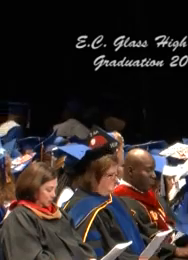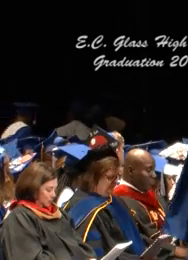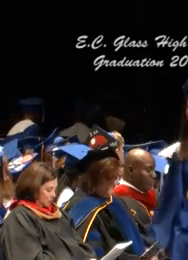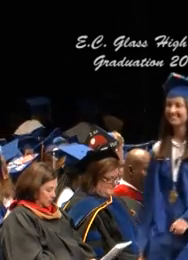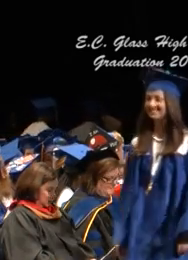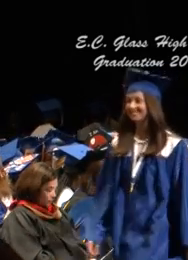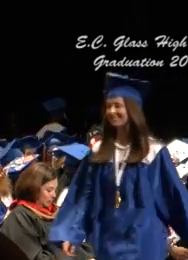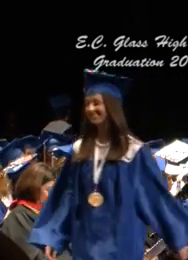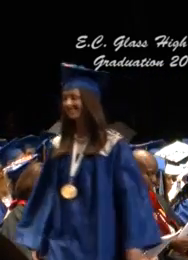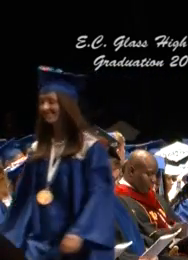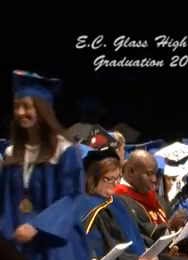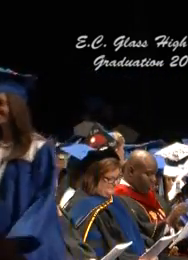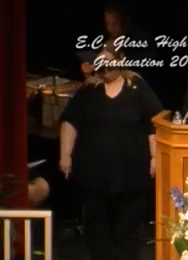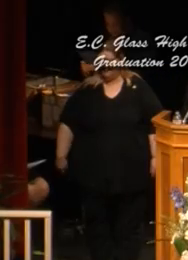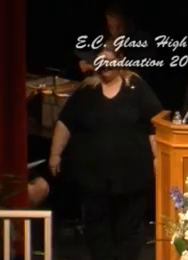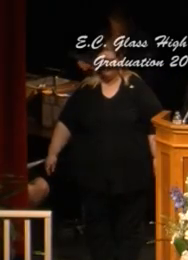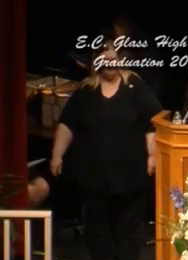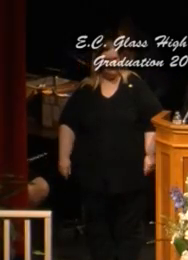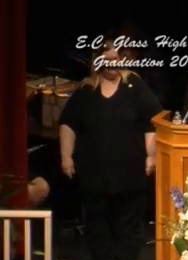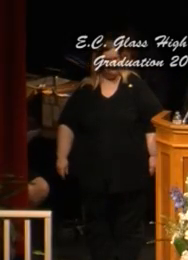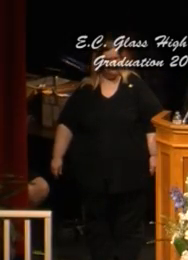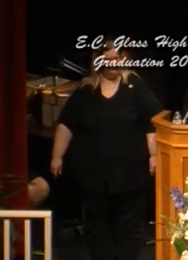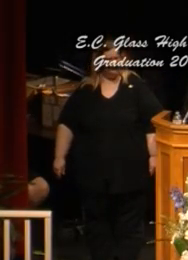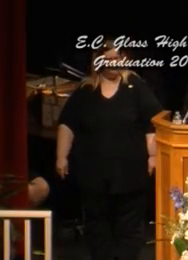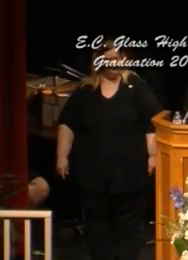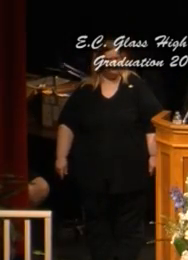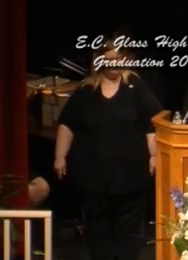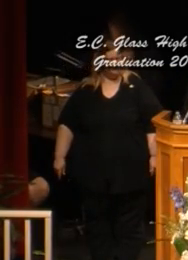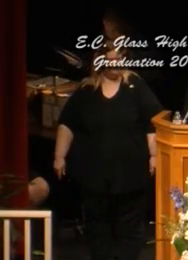Elizabeth Marie Kidwell.